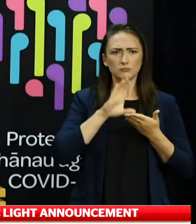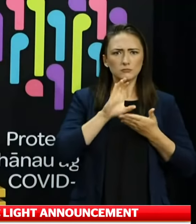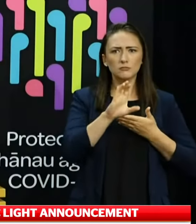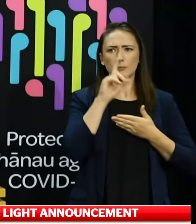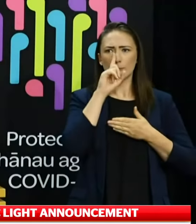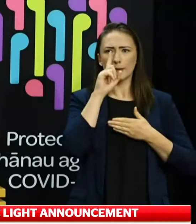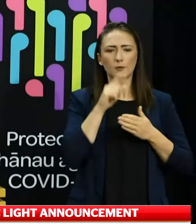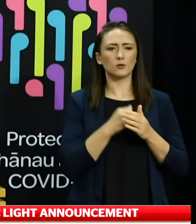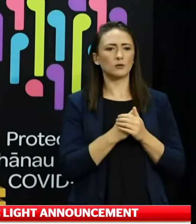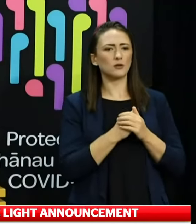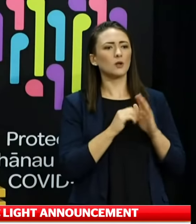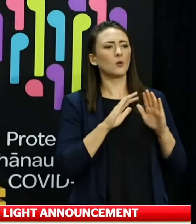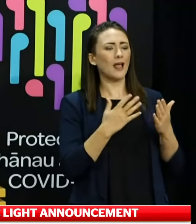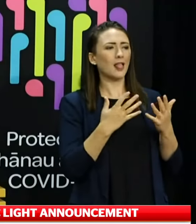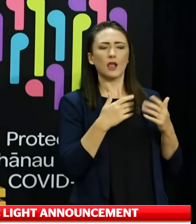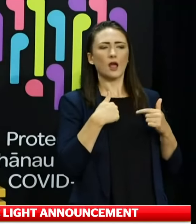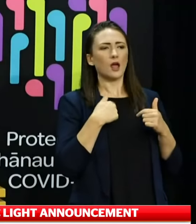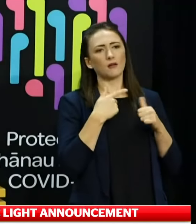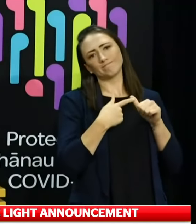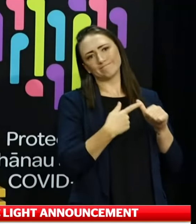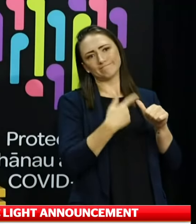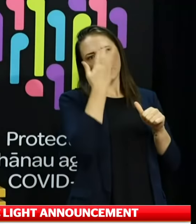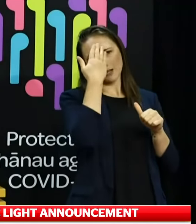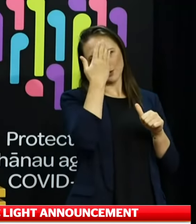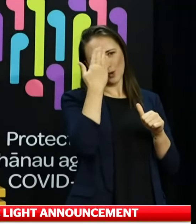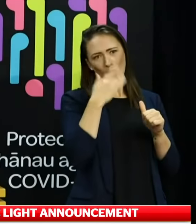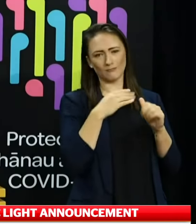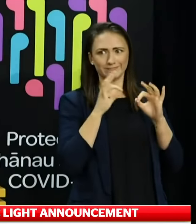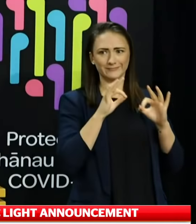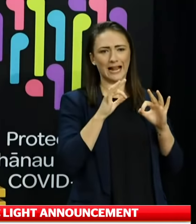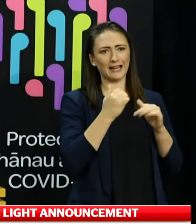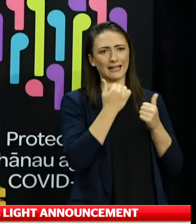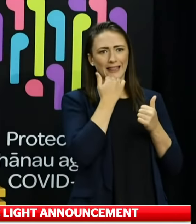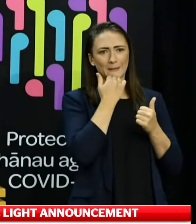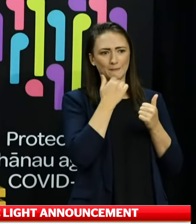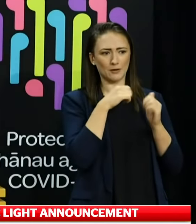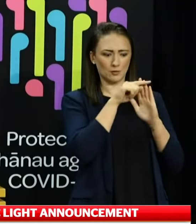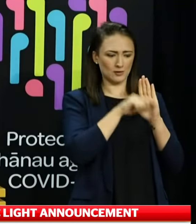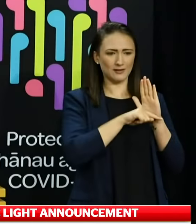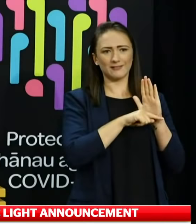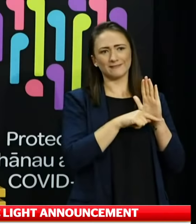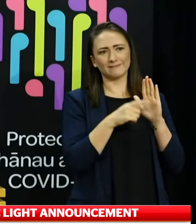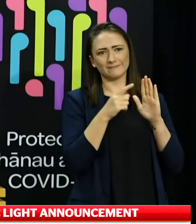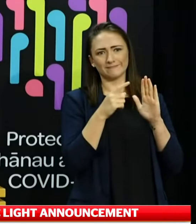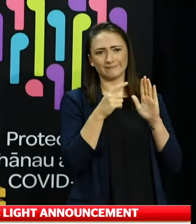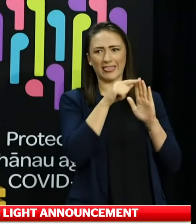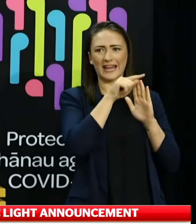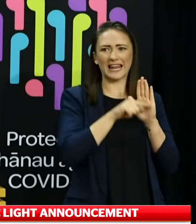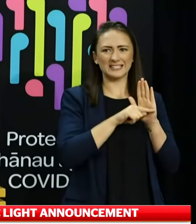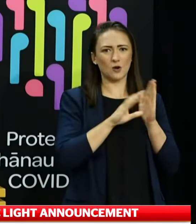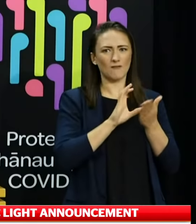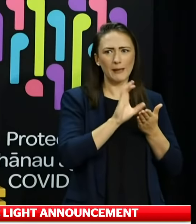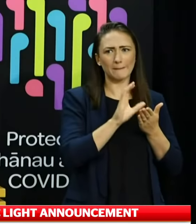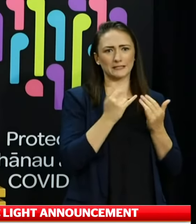isolating due to COVID-19. Happy to provide you the list of what continues at orange and what doesn't. I just don't have that with me.